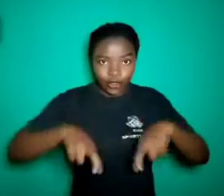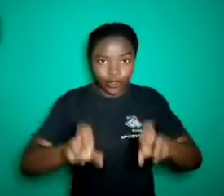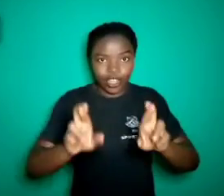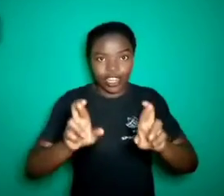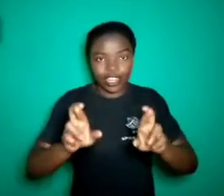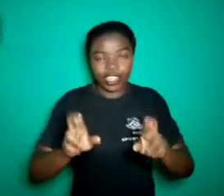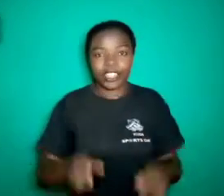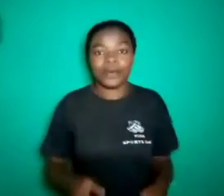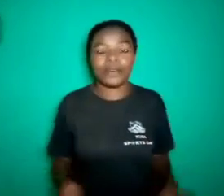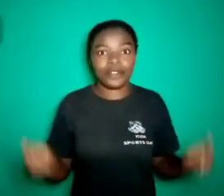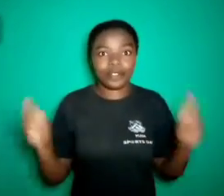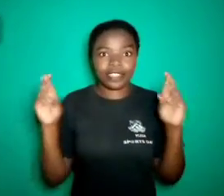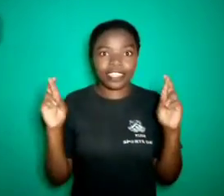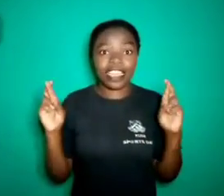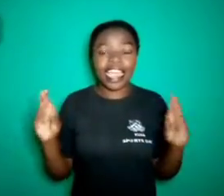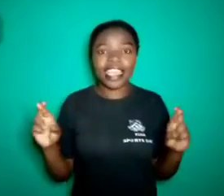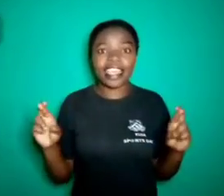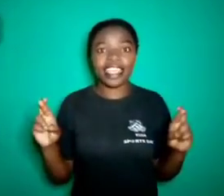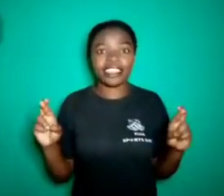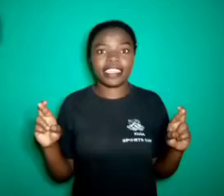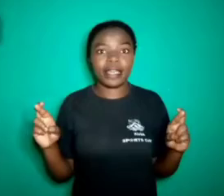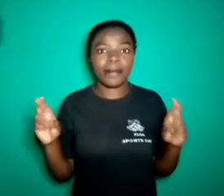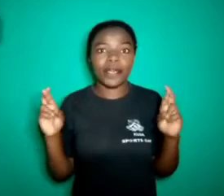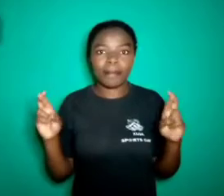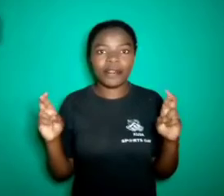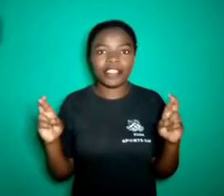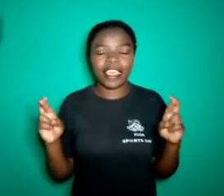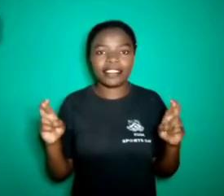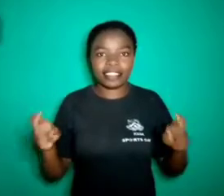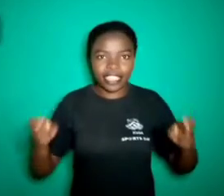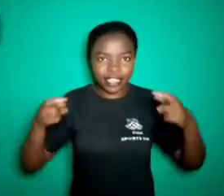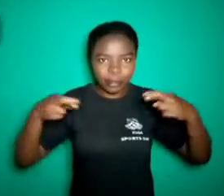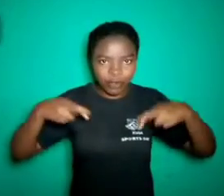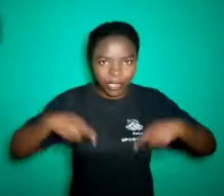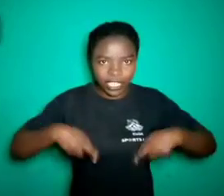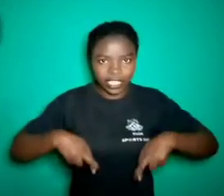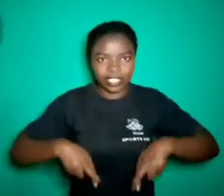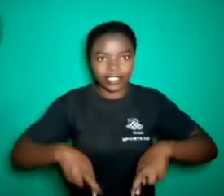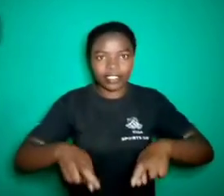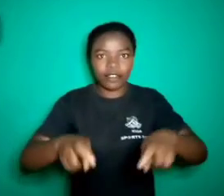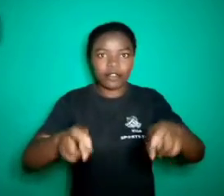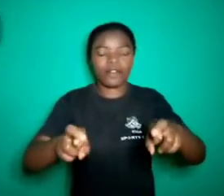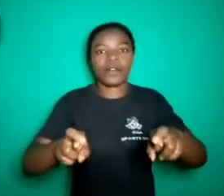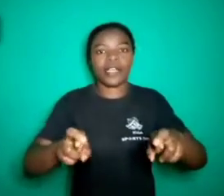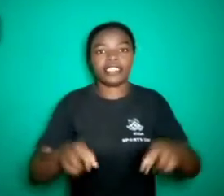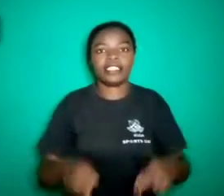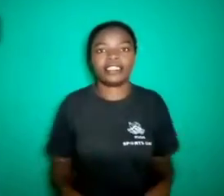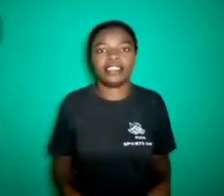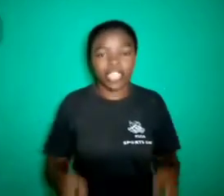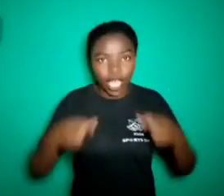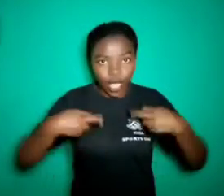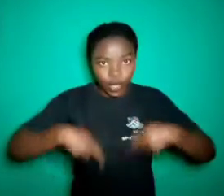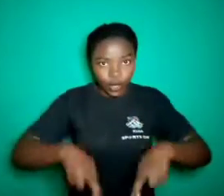Road. We use add hand shape, both hands, then the movement is forward.